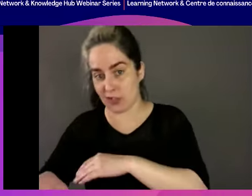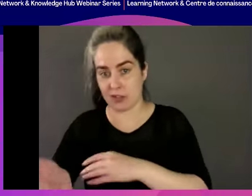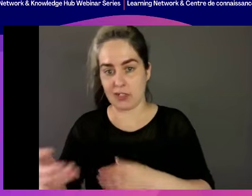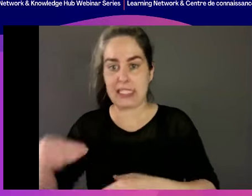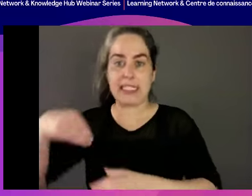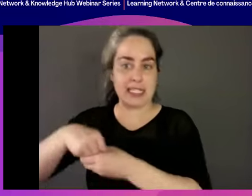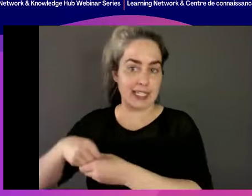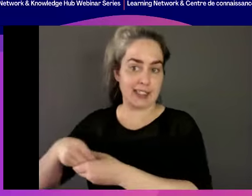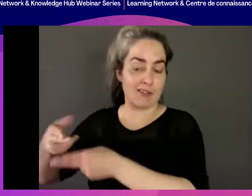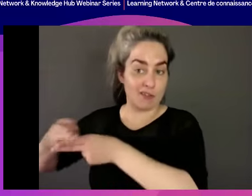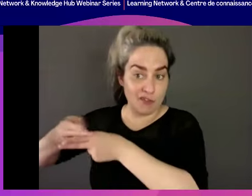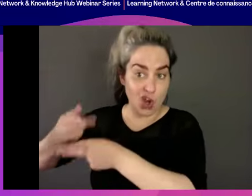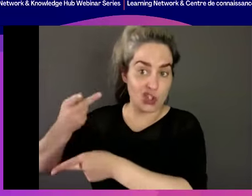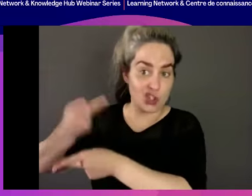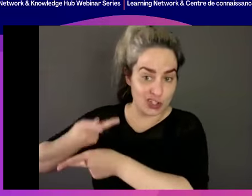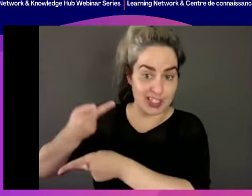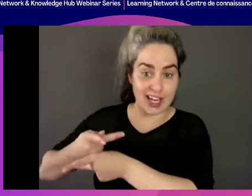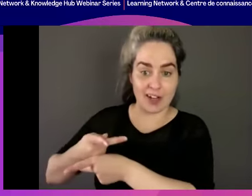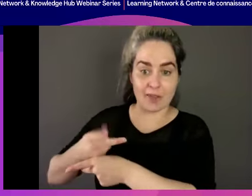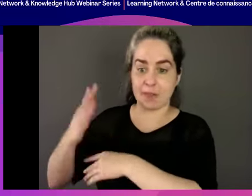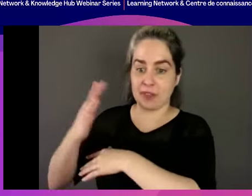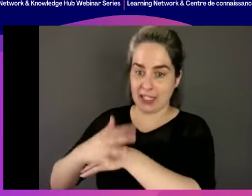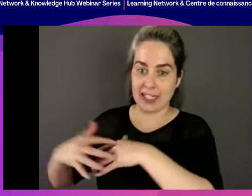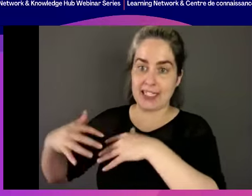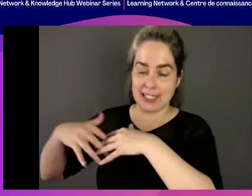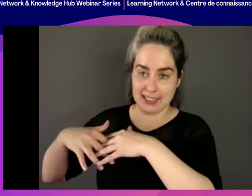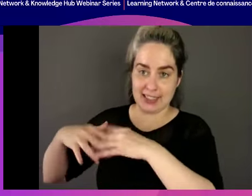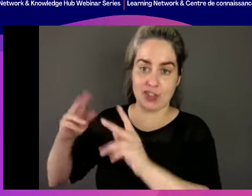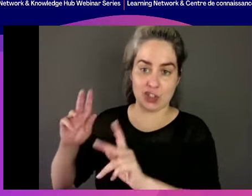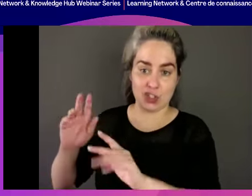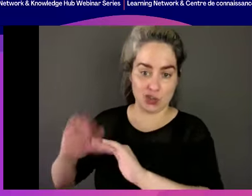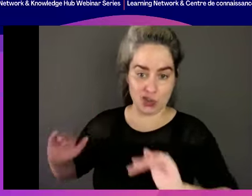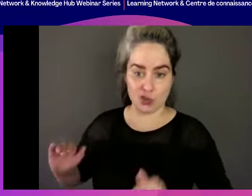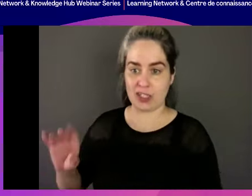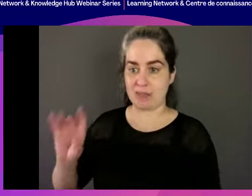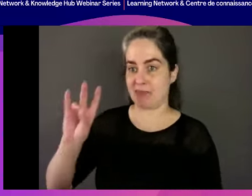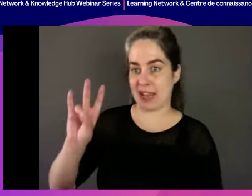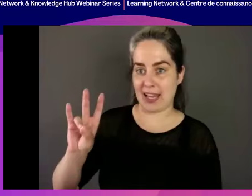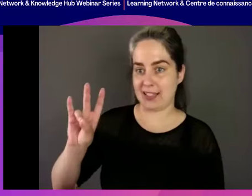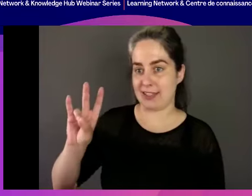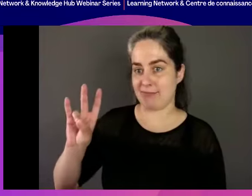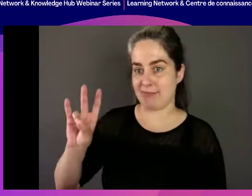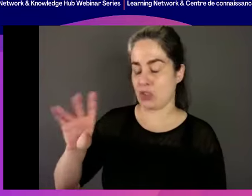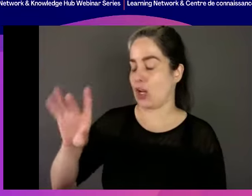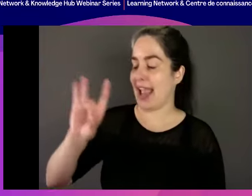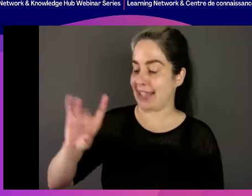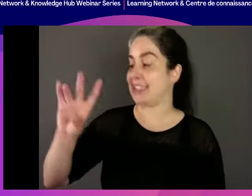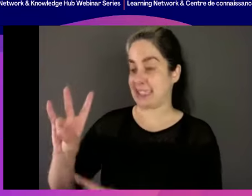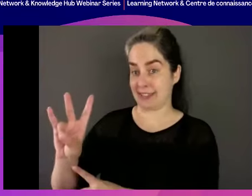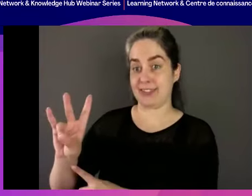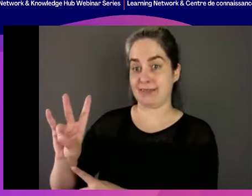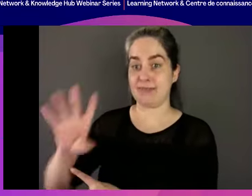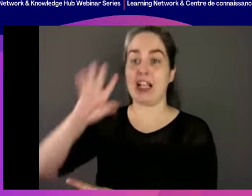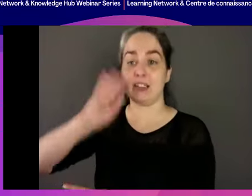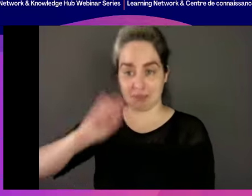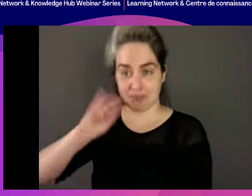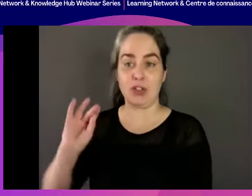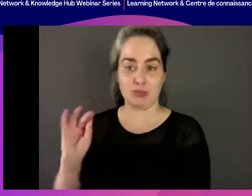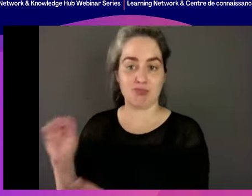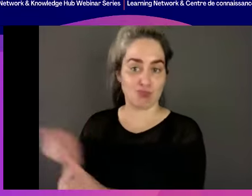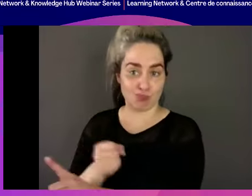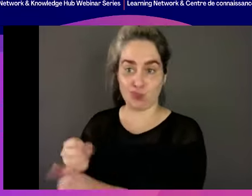care, Indigenous children, 87 experienced physical abuse in their foster care homes. So